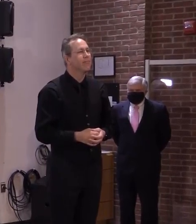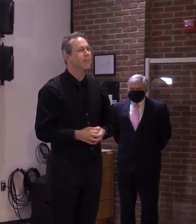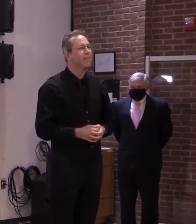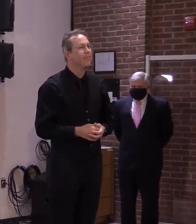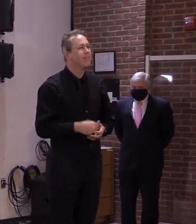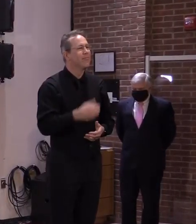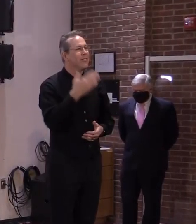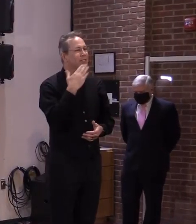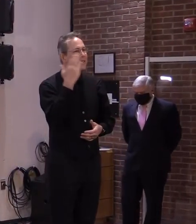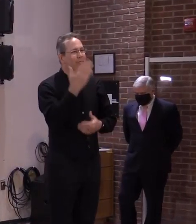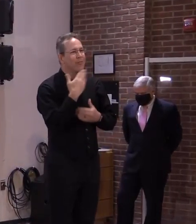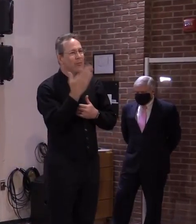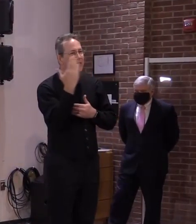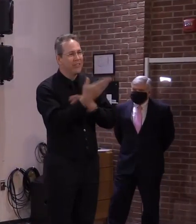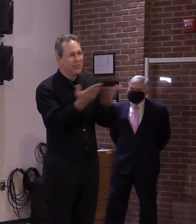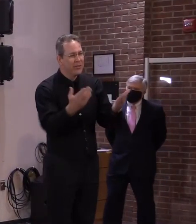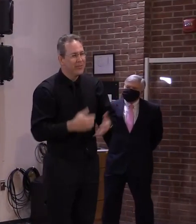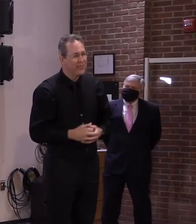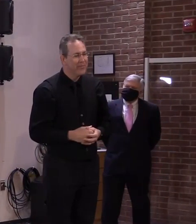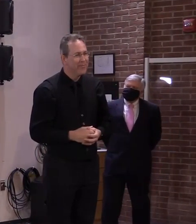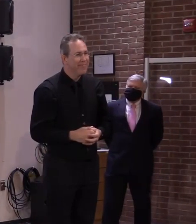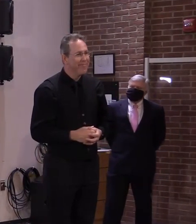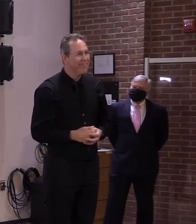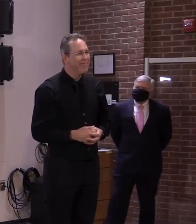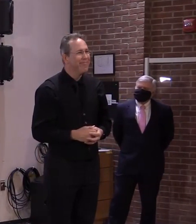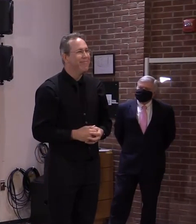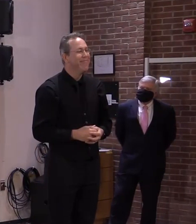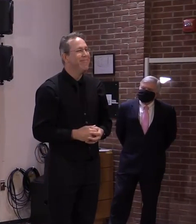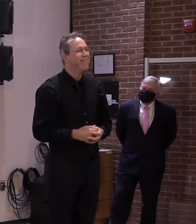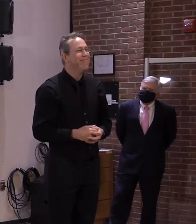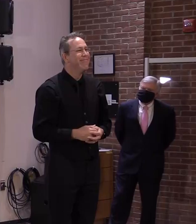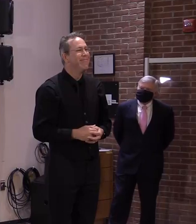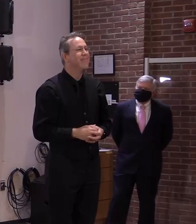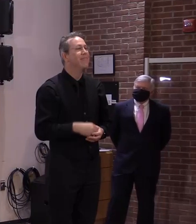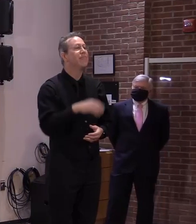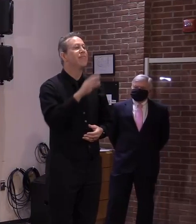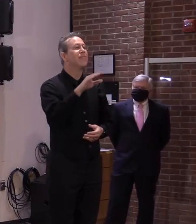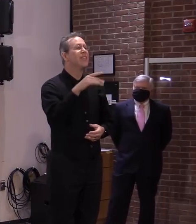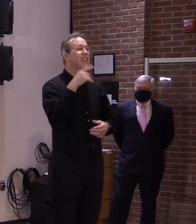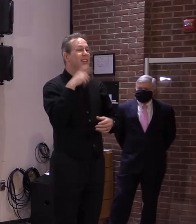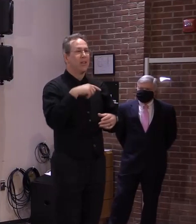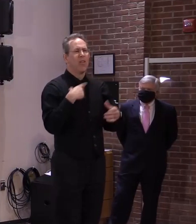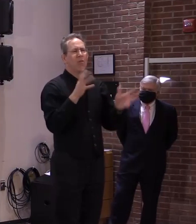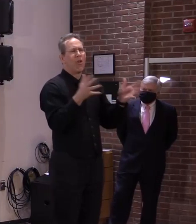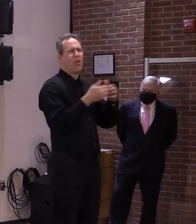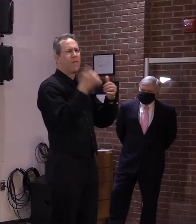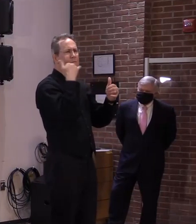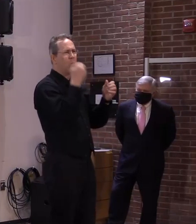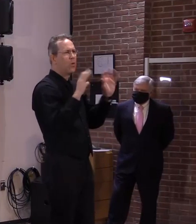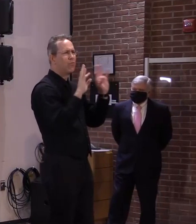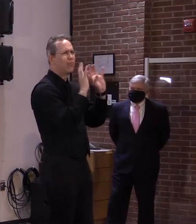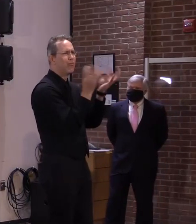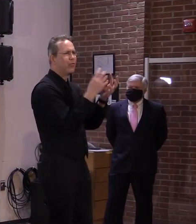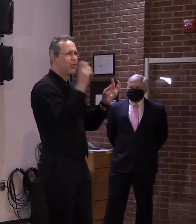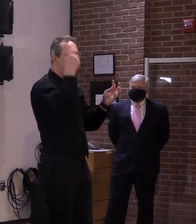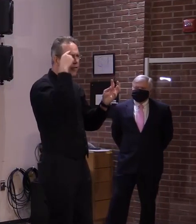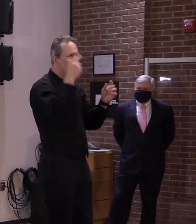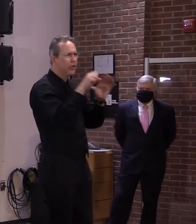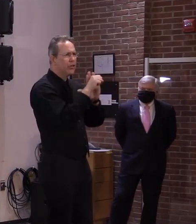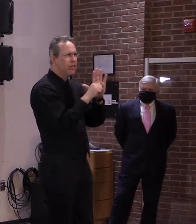Good morning, everyone. As Dr. Levine mentioned, I just got off the phone with fellow governors in the White House for our weekly